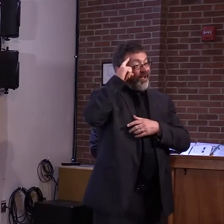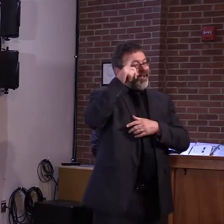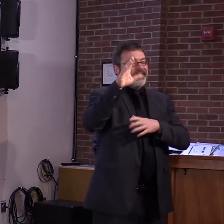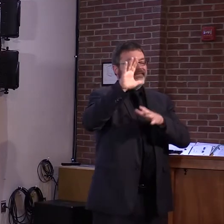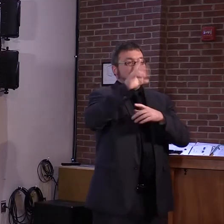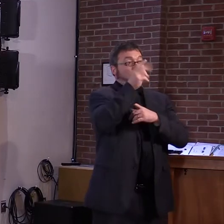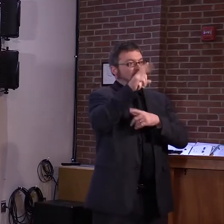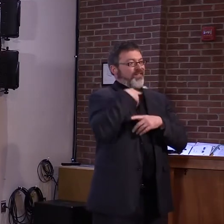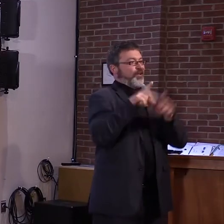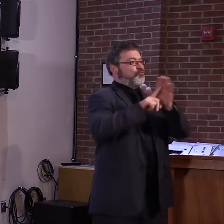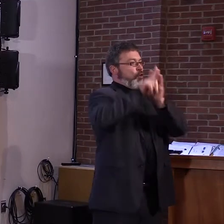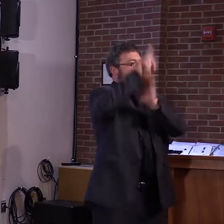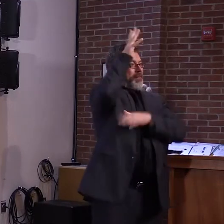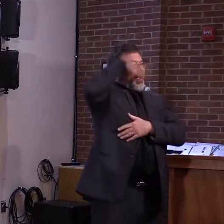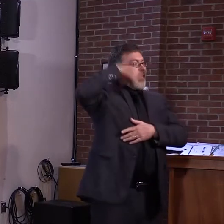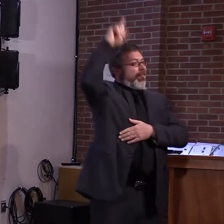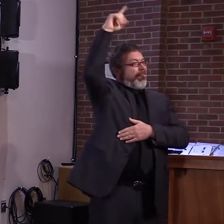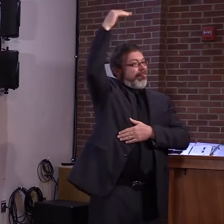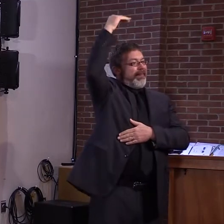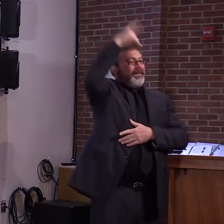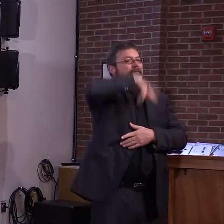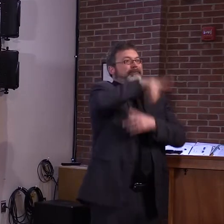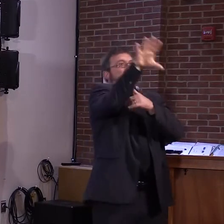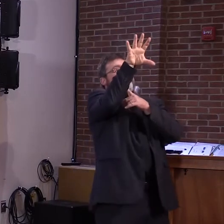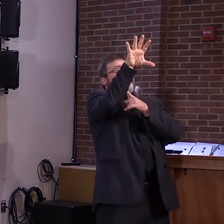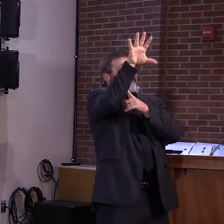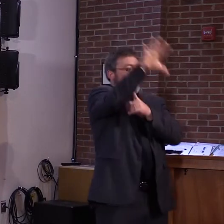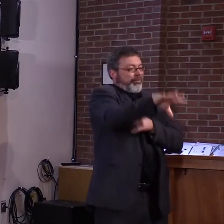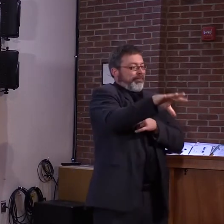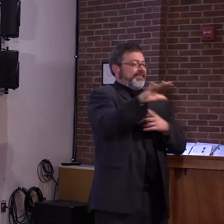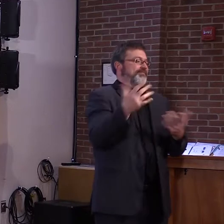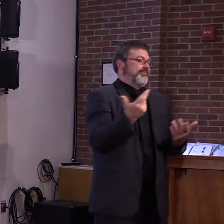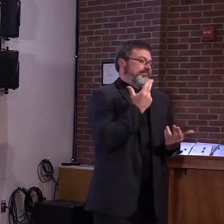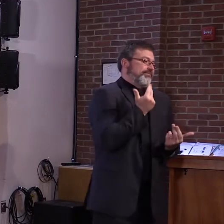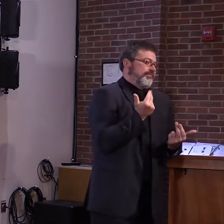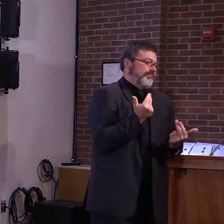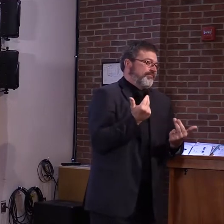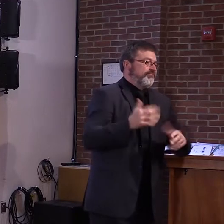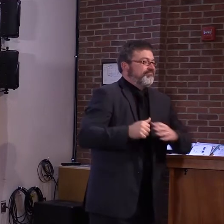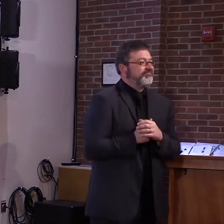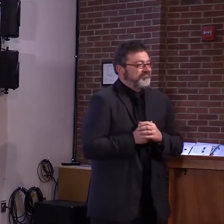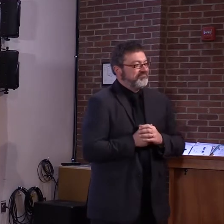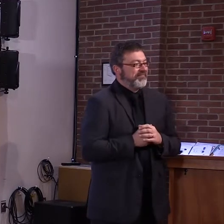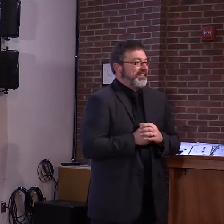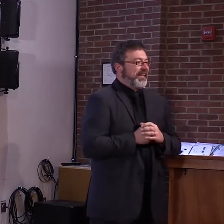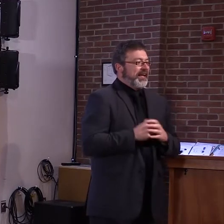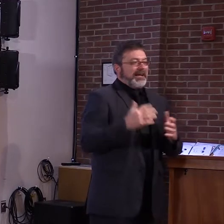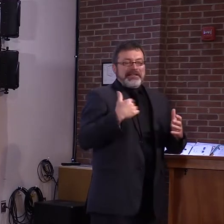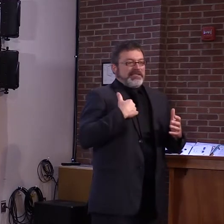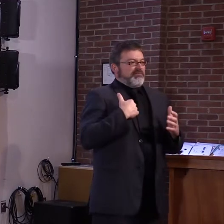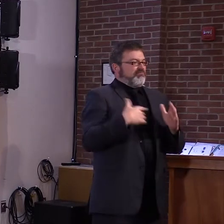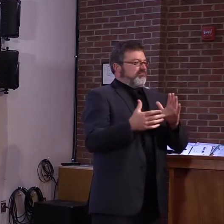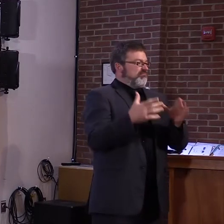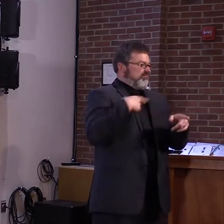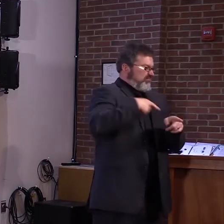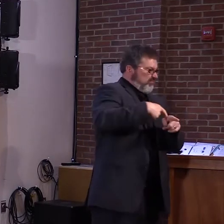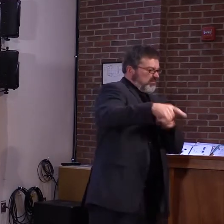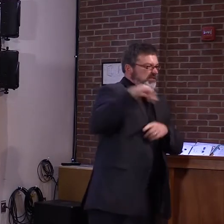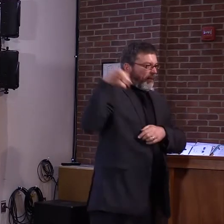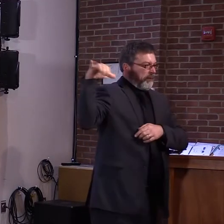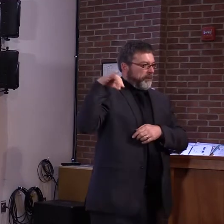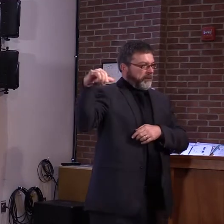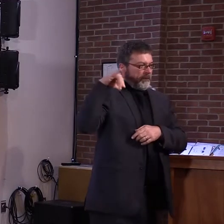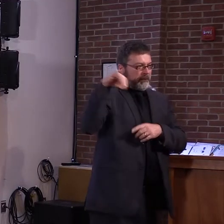morning. I'm not a medical doctor. I'm the Vermont state epidemiologist. My team and I are responsible for